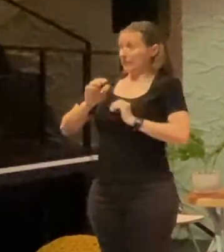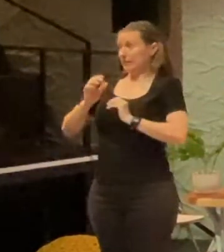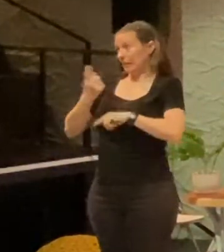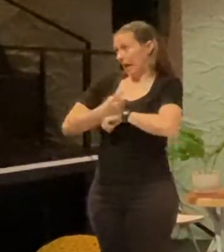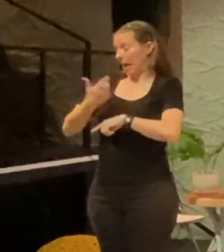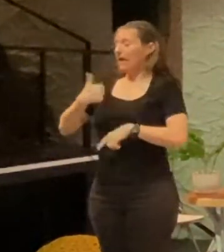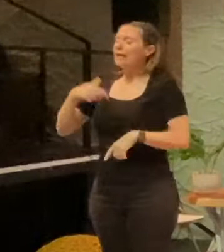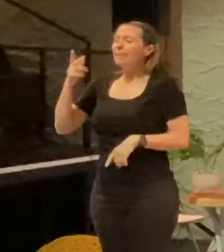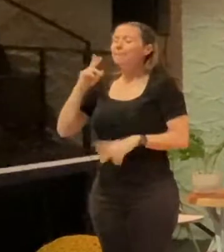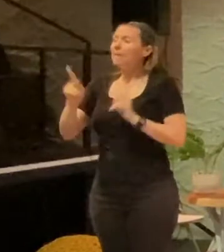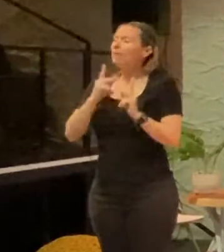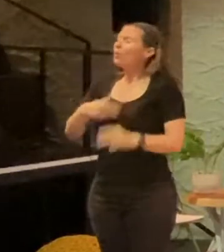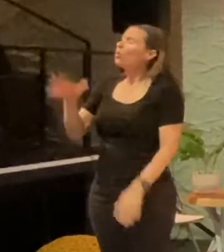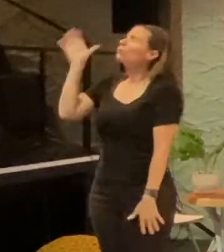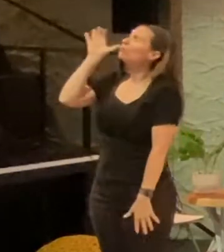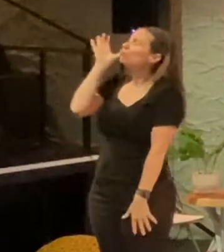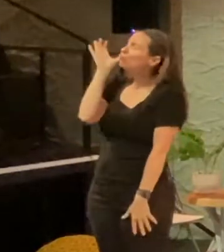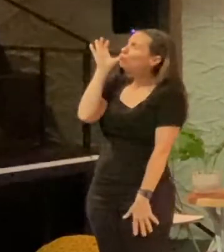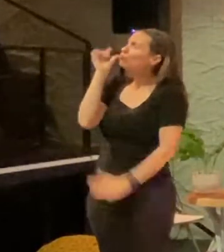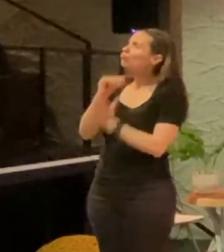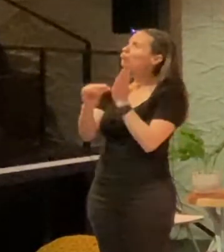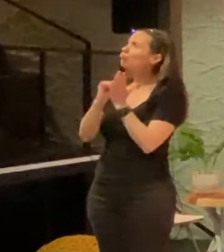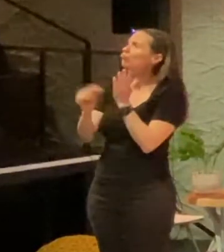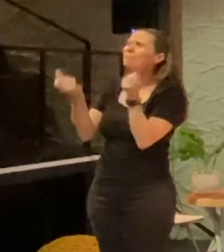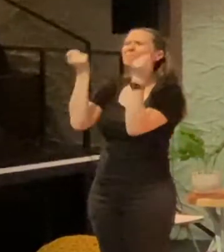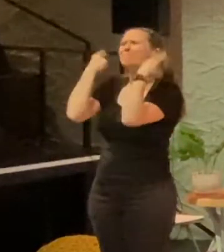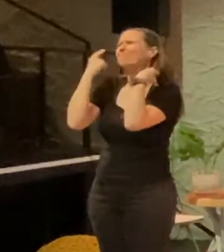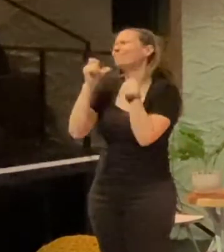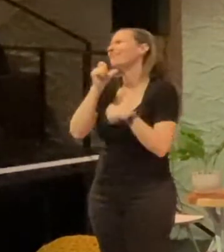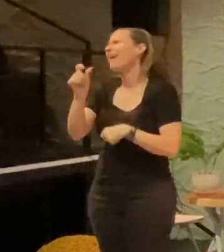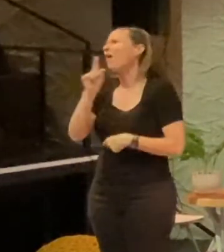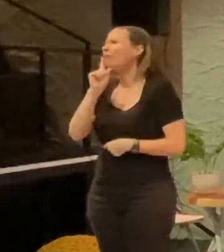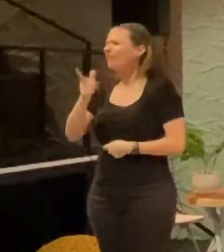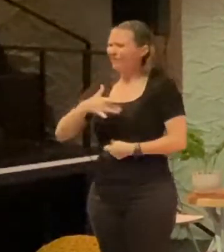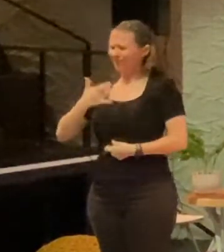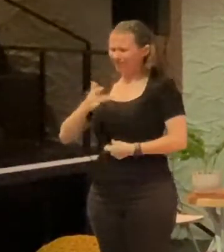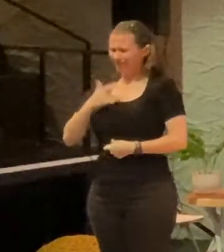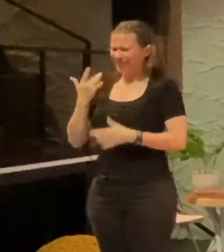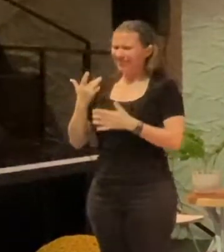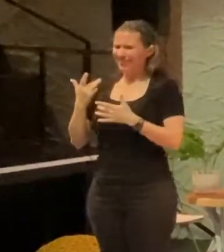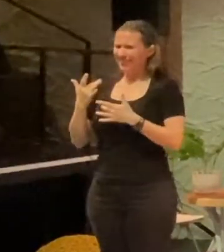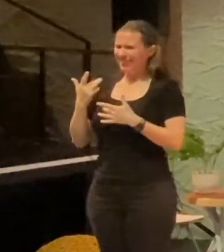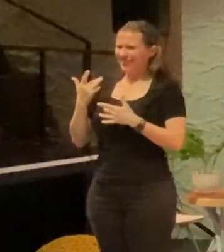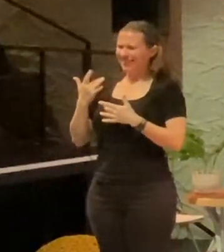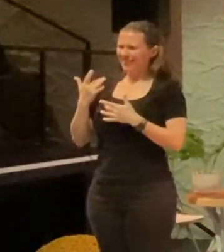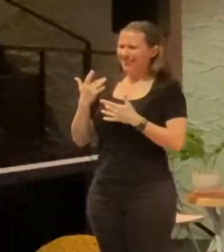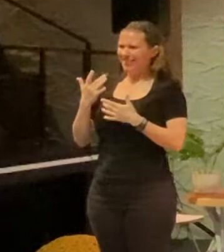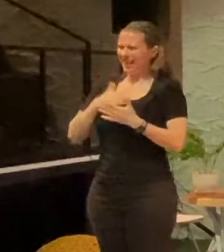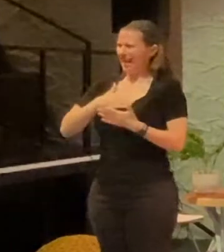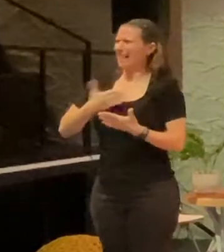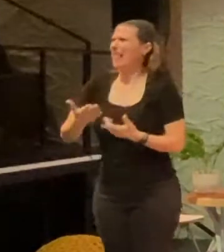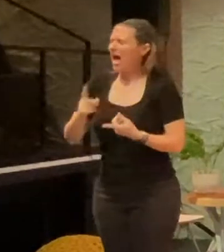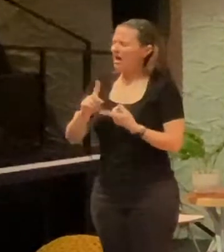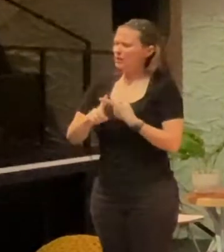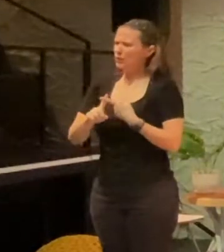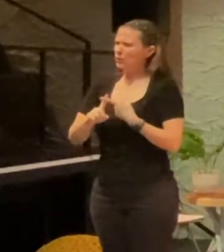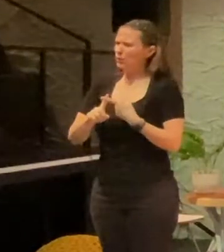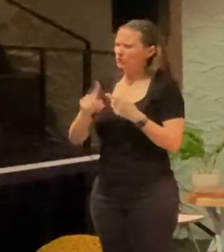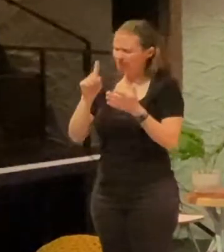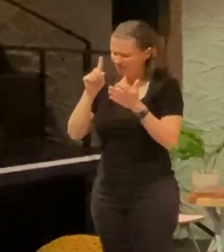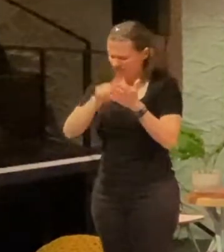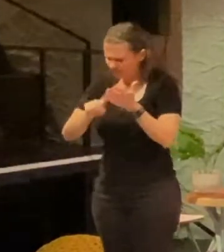or hear the message and not get it, and not really feel inclined to lean in and figure out why they're missing